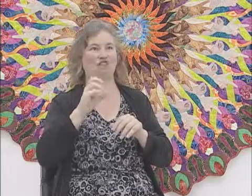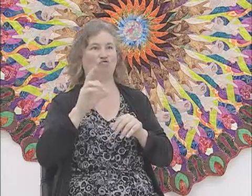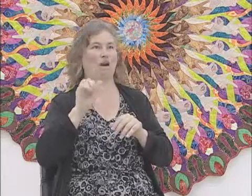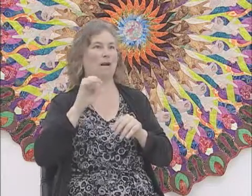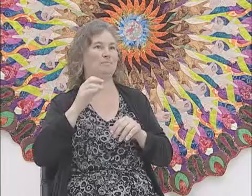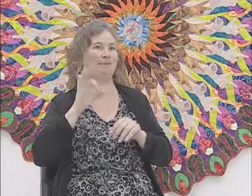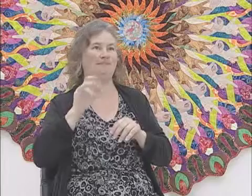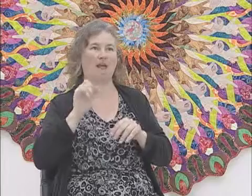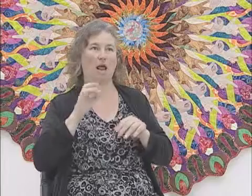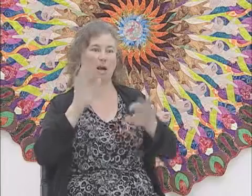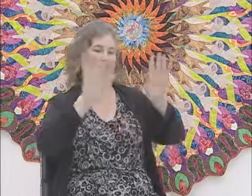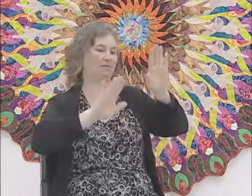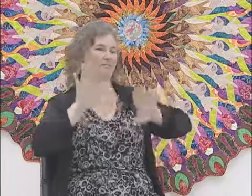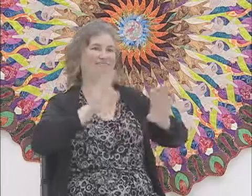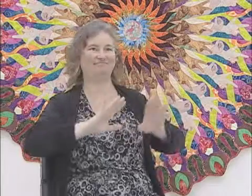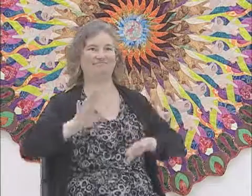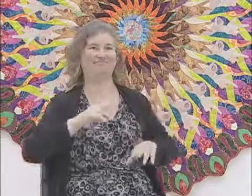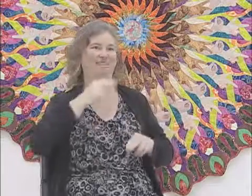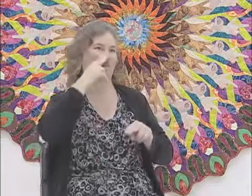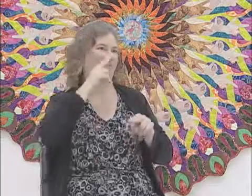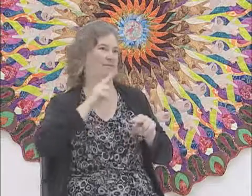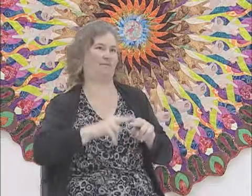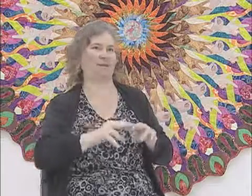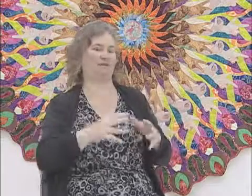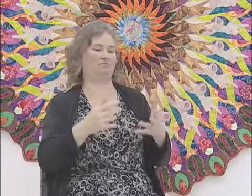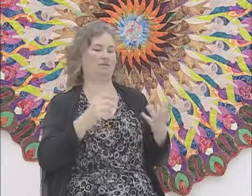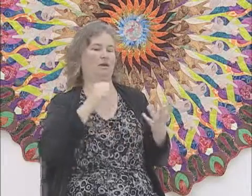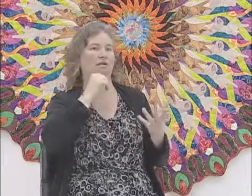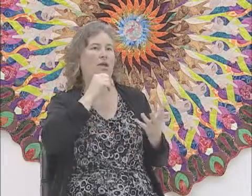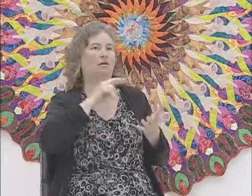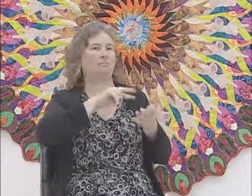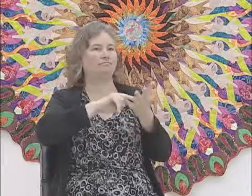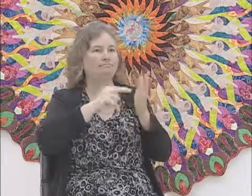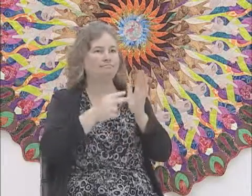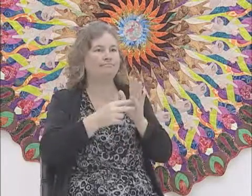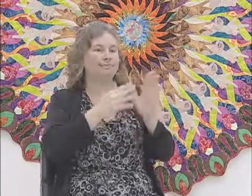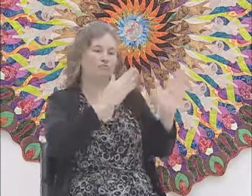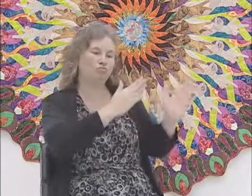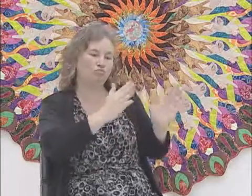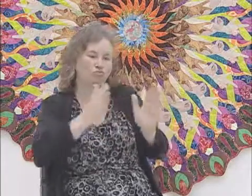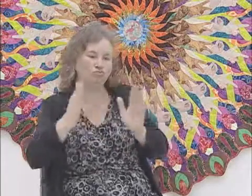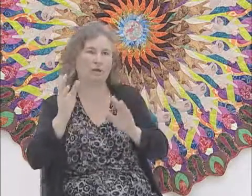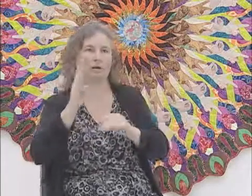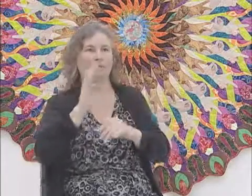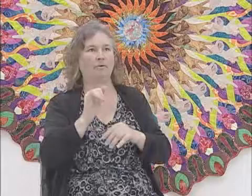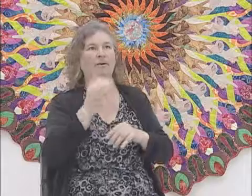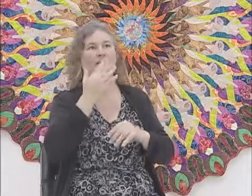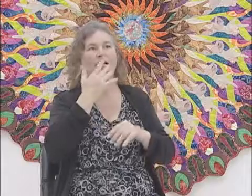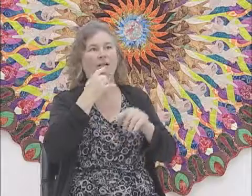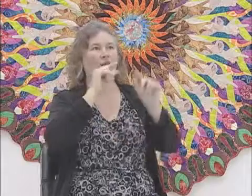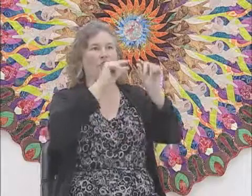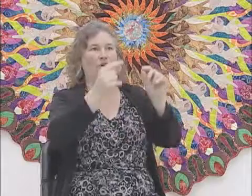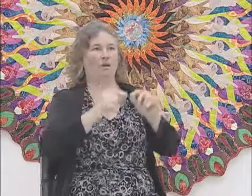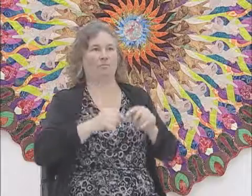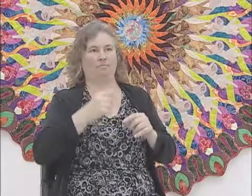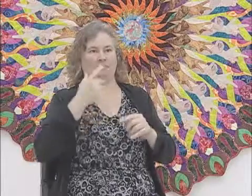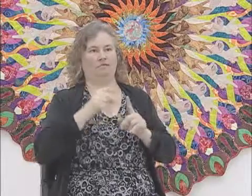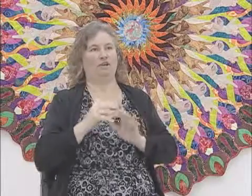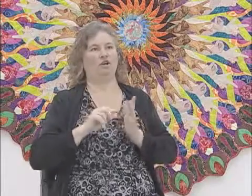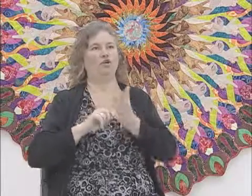My quilt piece I put together by just throwing different scraps of fabric together. In the beginning, I didn't even have a form or purpose to it. I just